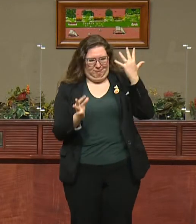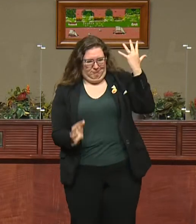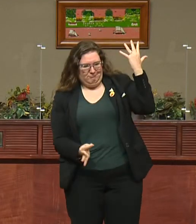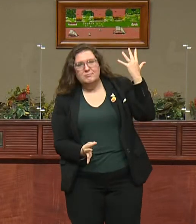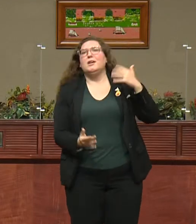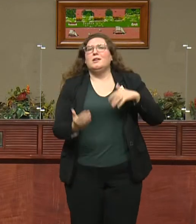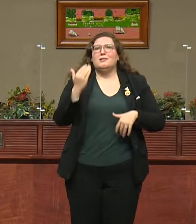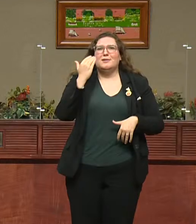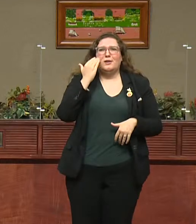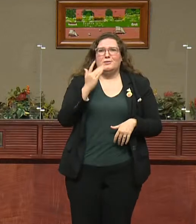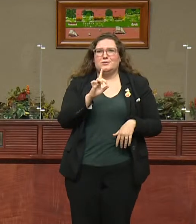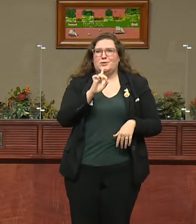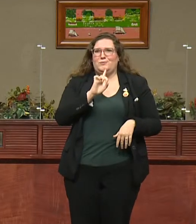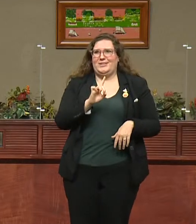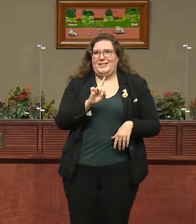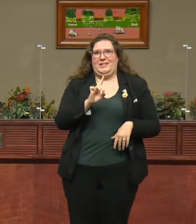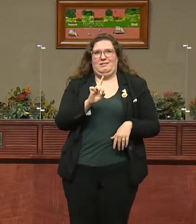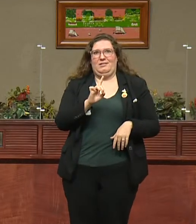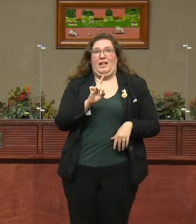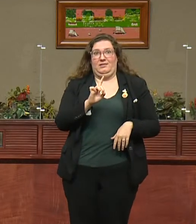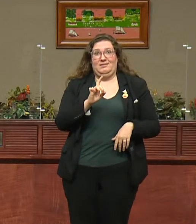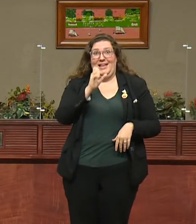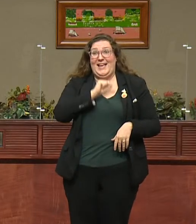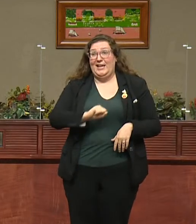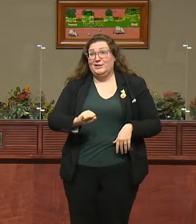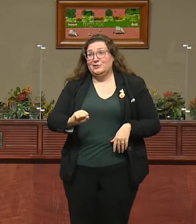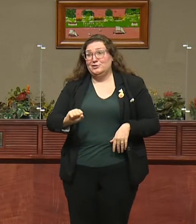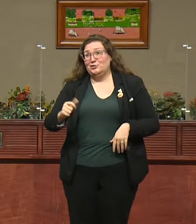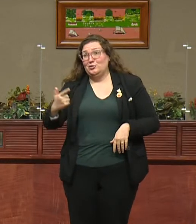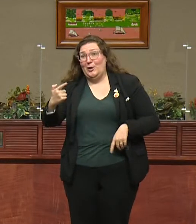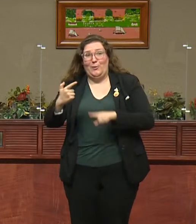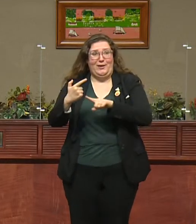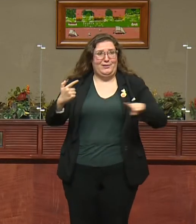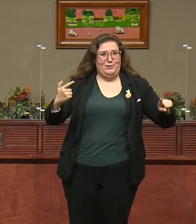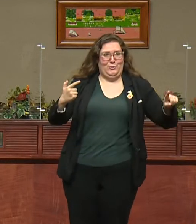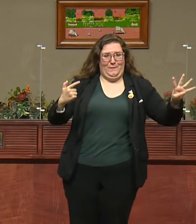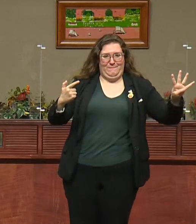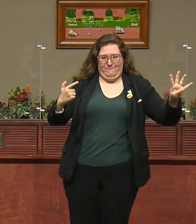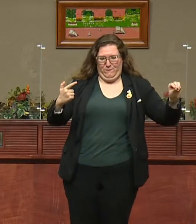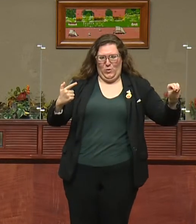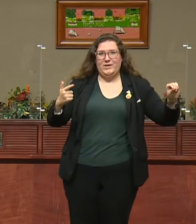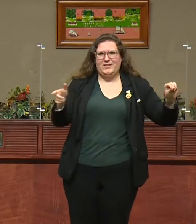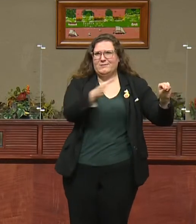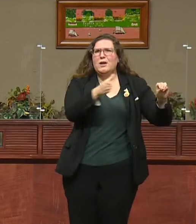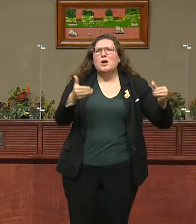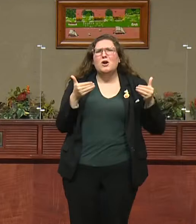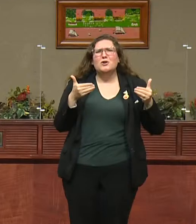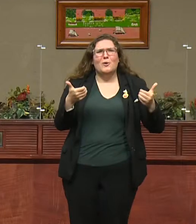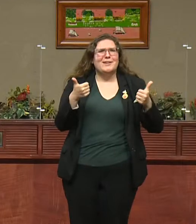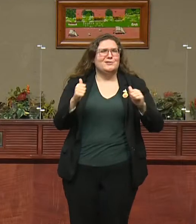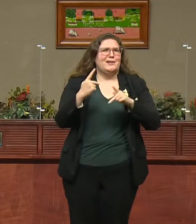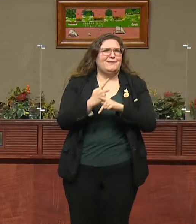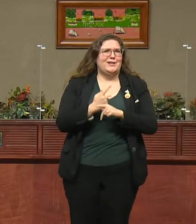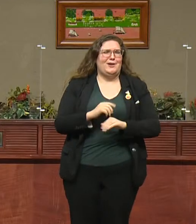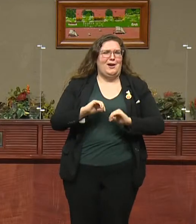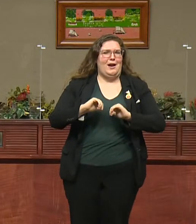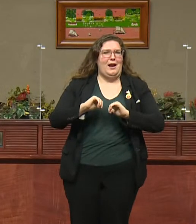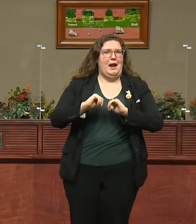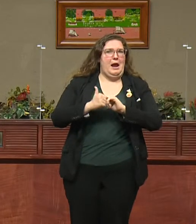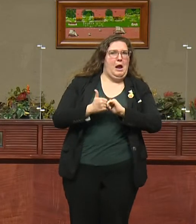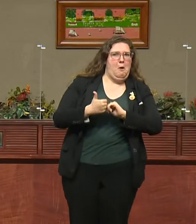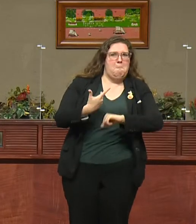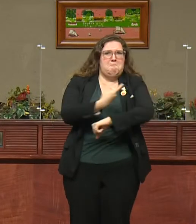21 and 40-year-old that ought to start making preparation on how you want to go about that. Share